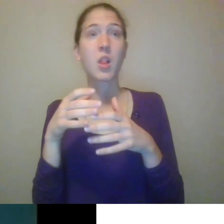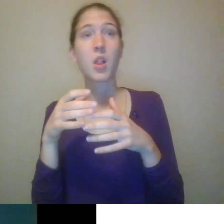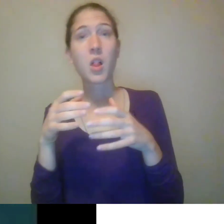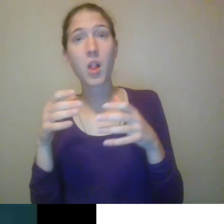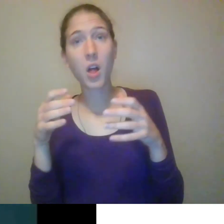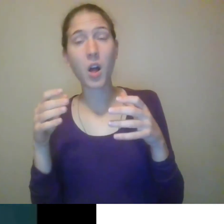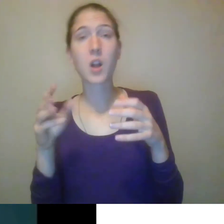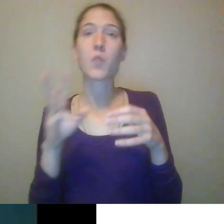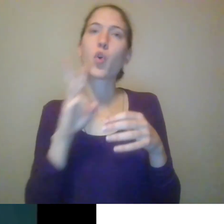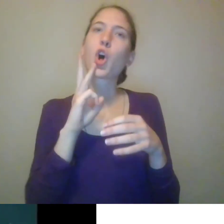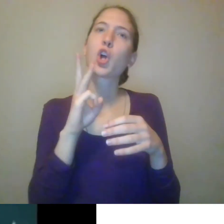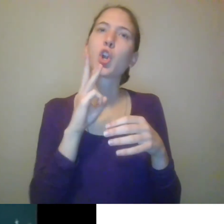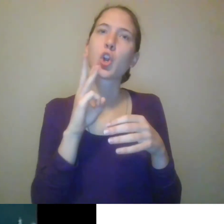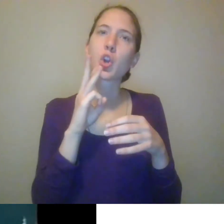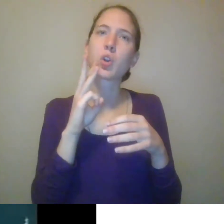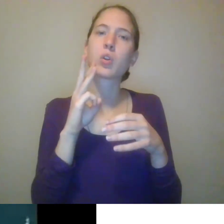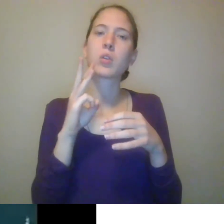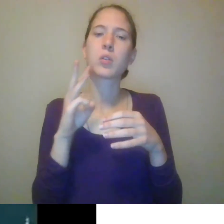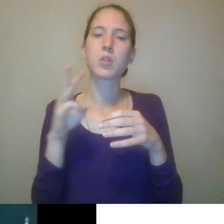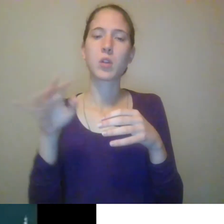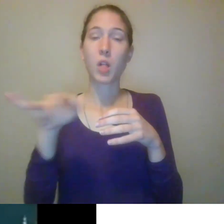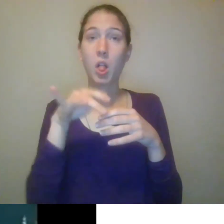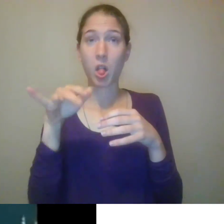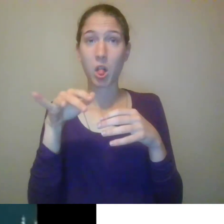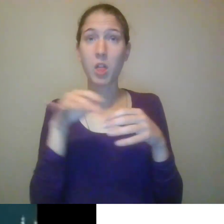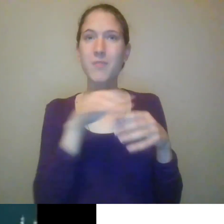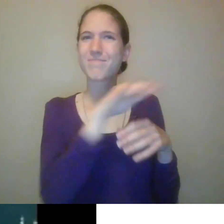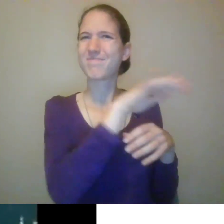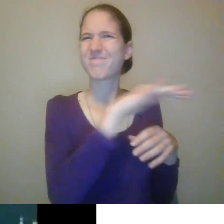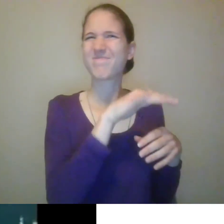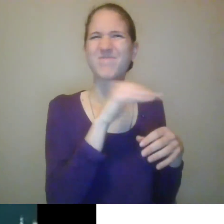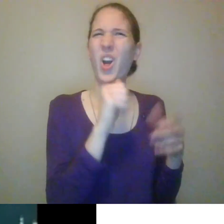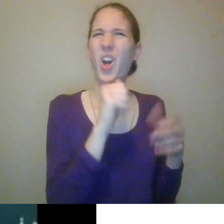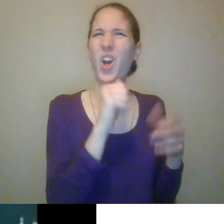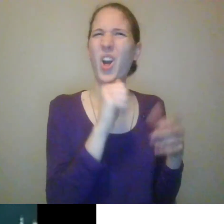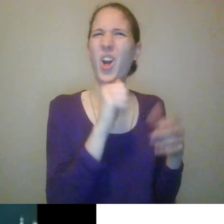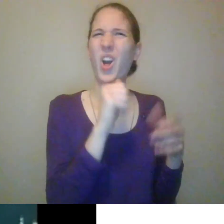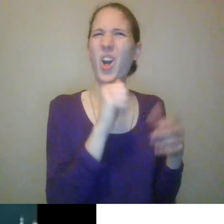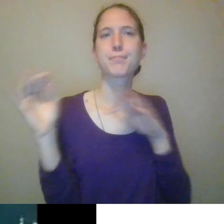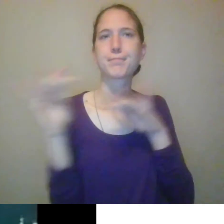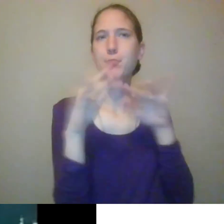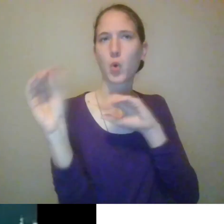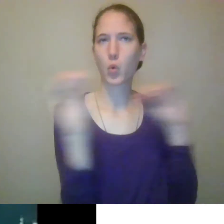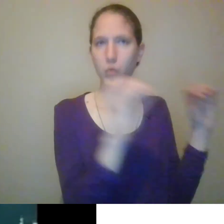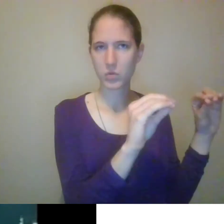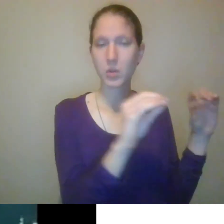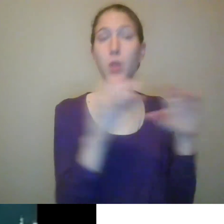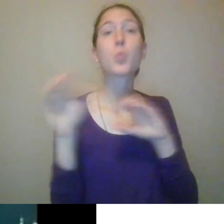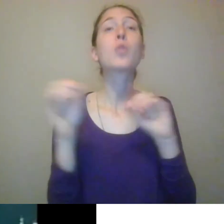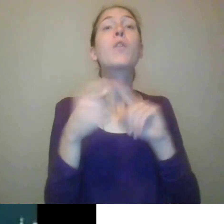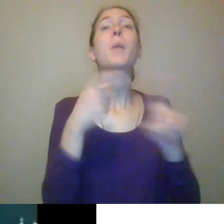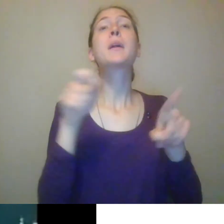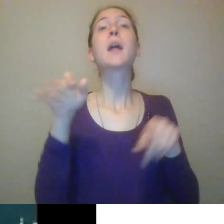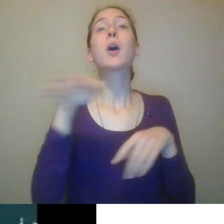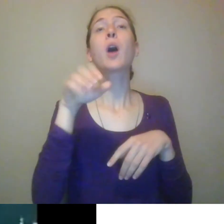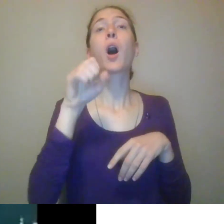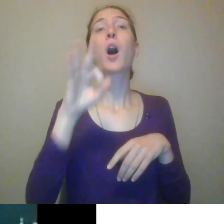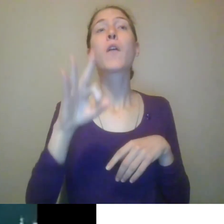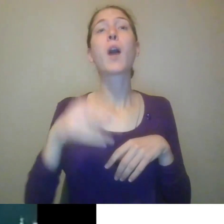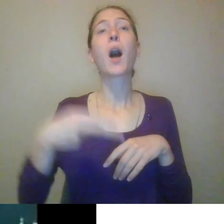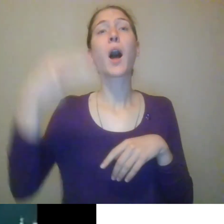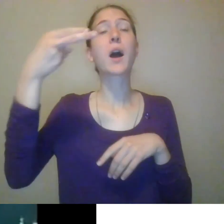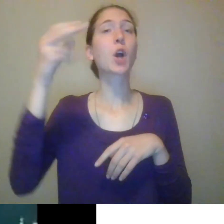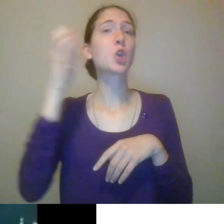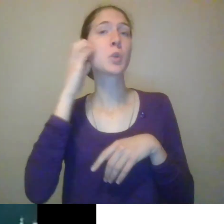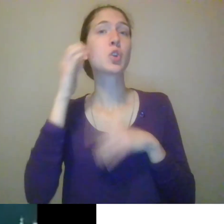All right, so that's the difference. That's the only difference. Now, I'd like to be able to show you a neat example of osmosis. To